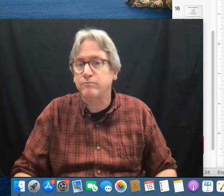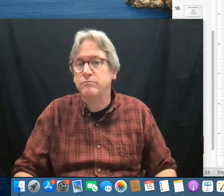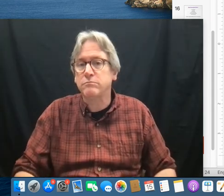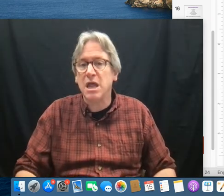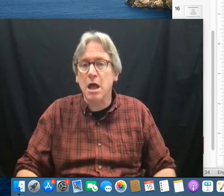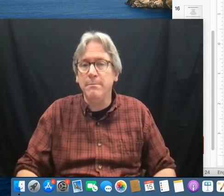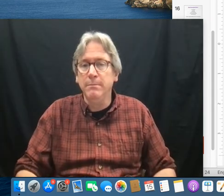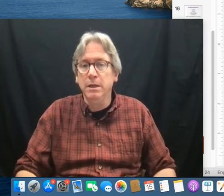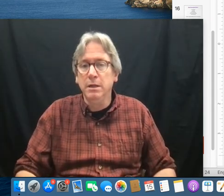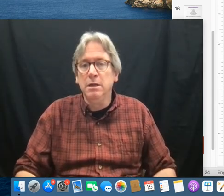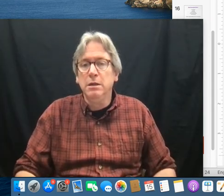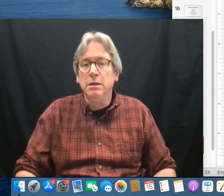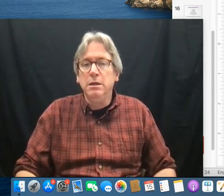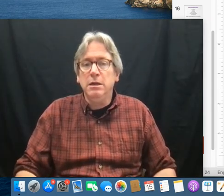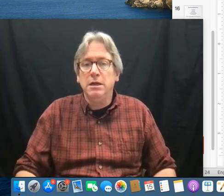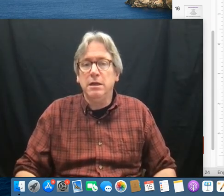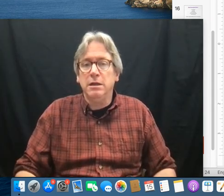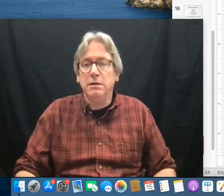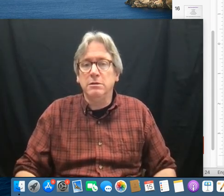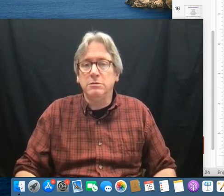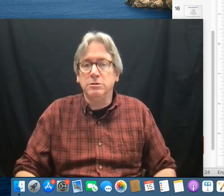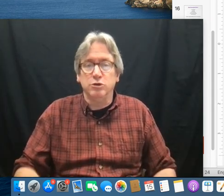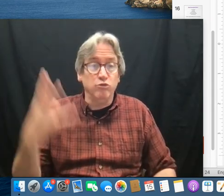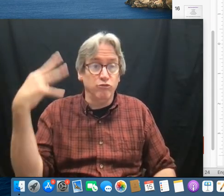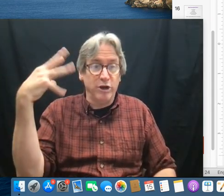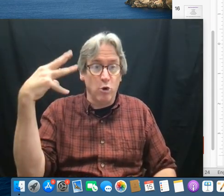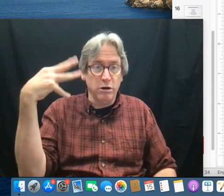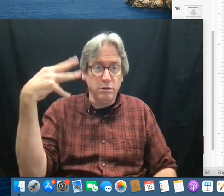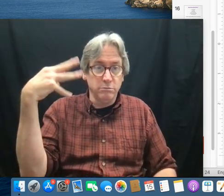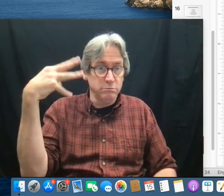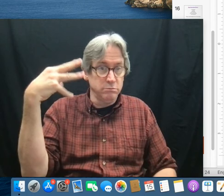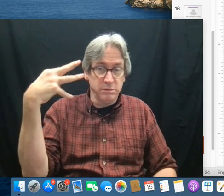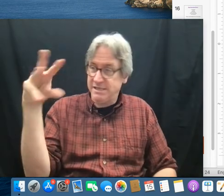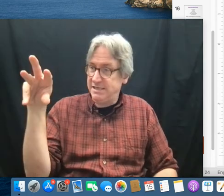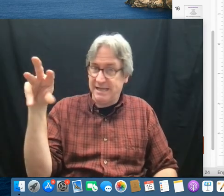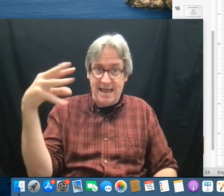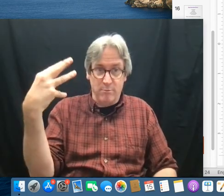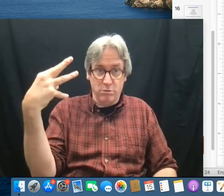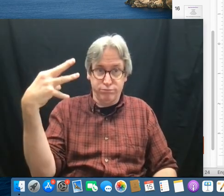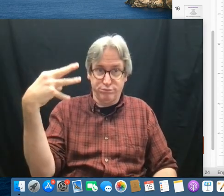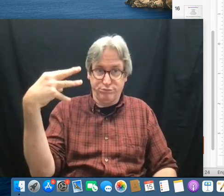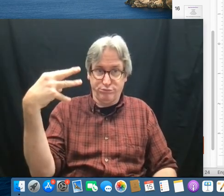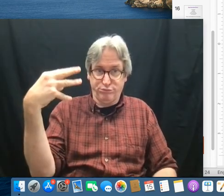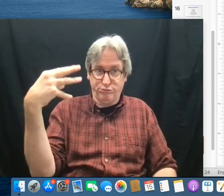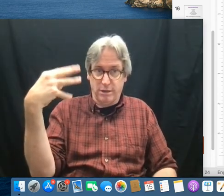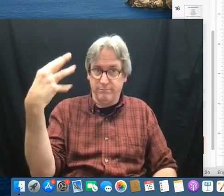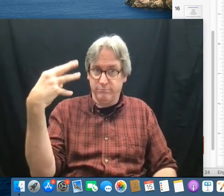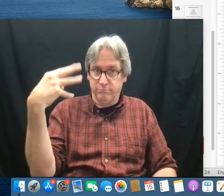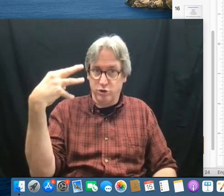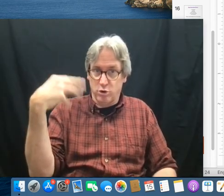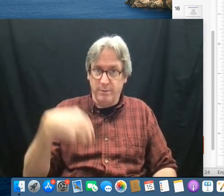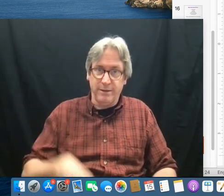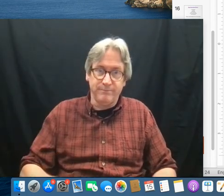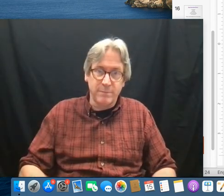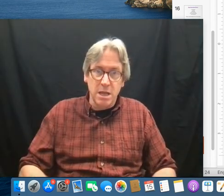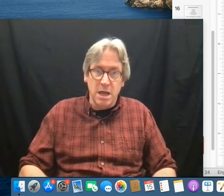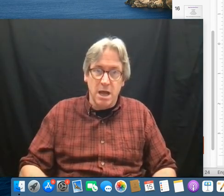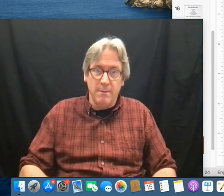like that. This is one where you're definitely armchair quarterbacking. I would watch it. I went to the game and I watched, but I was watching from